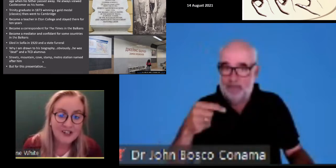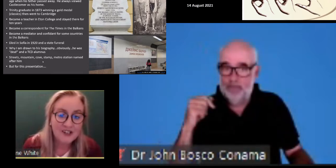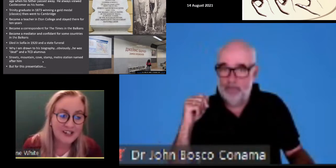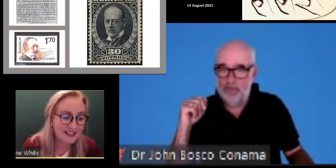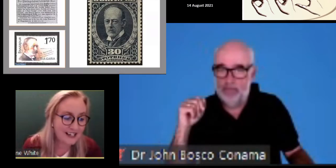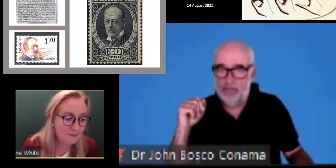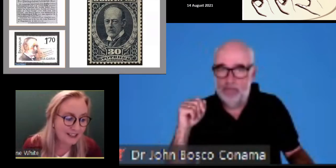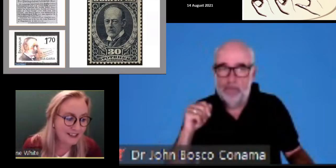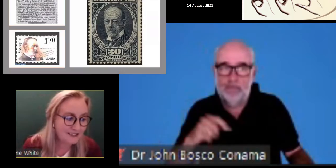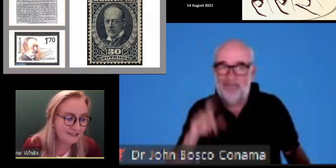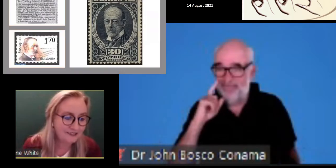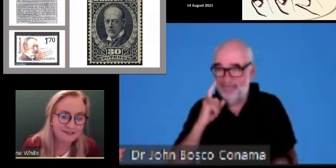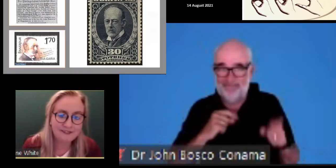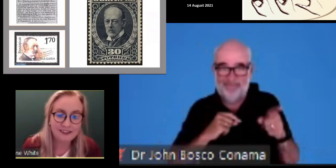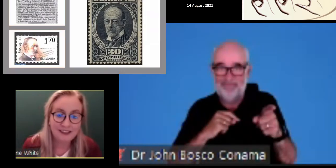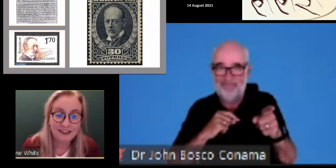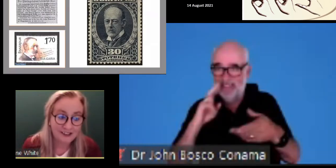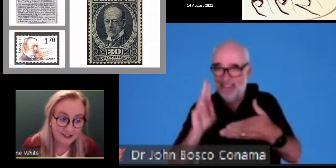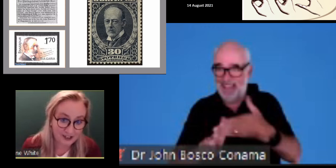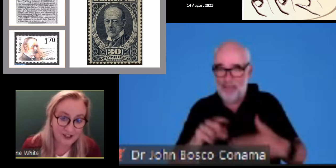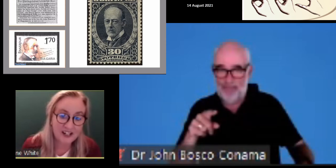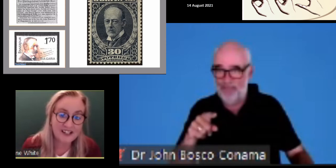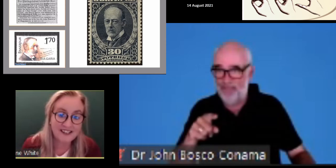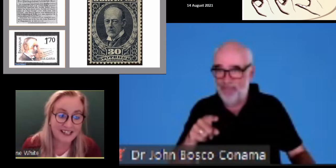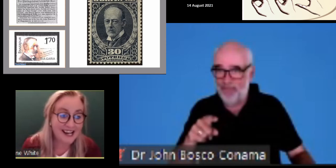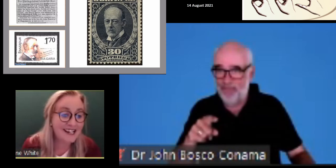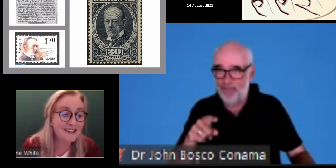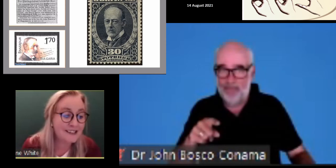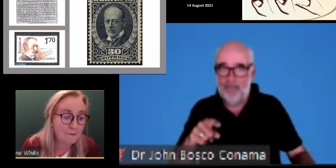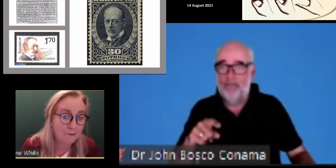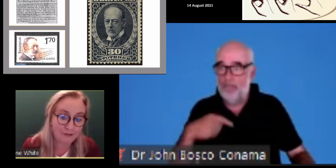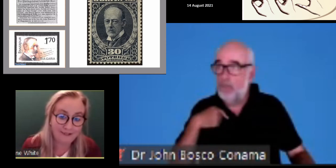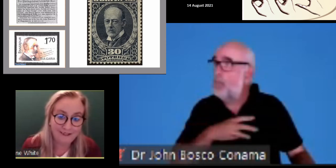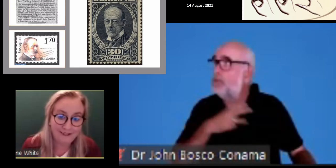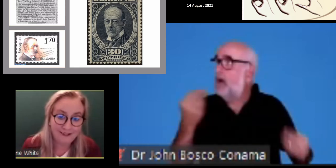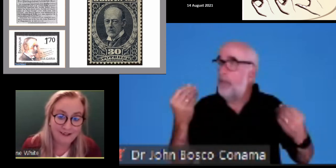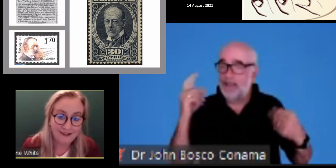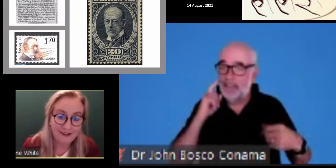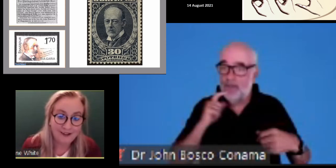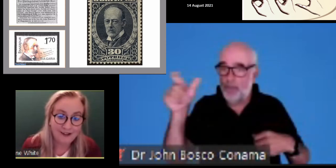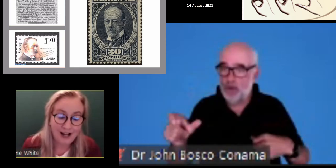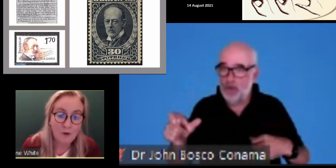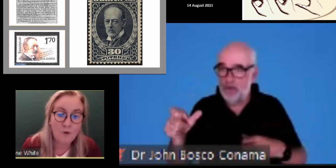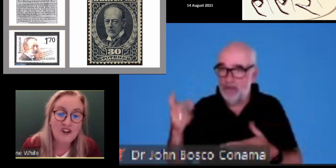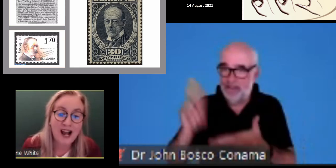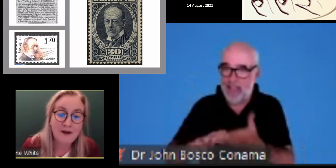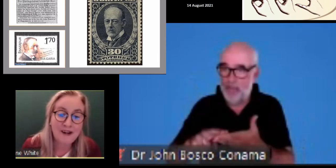So next slide, please. So here you can see a stamp. I wonder how many